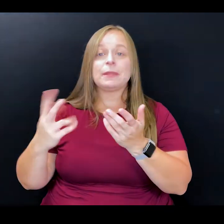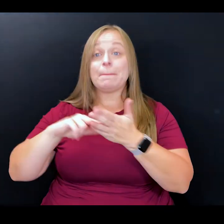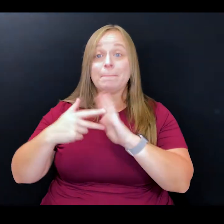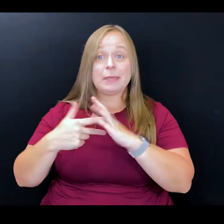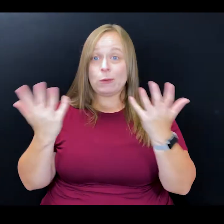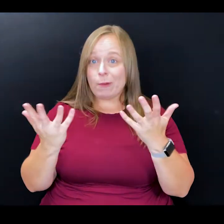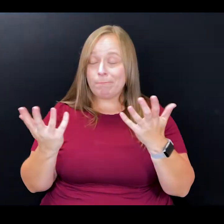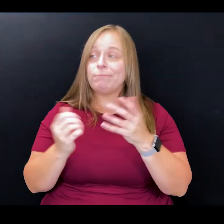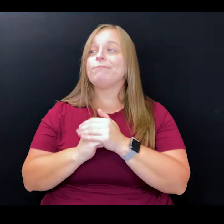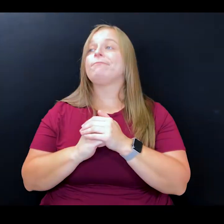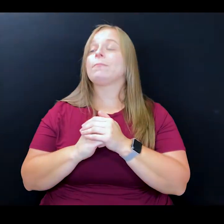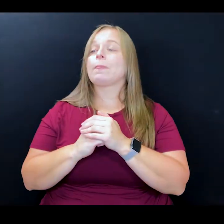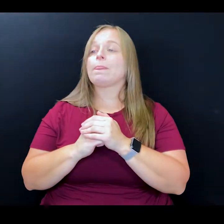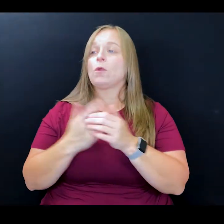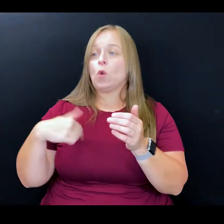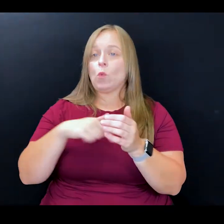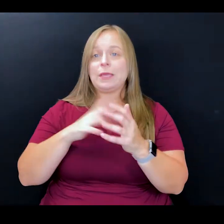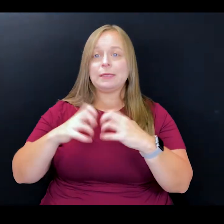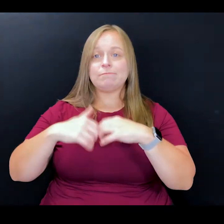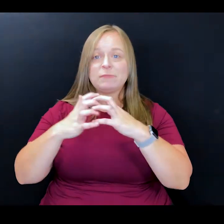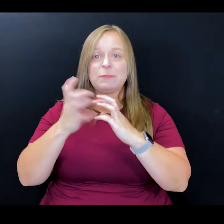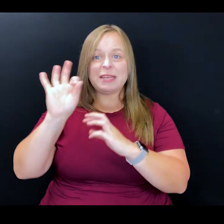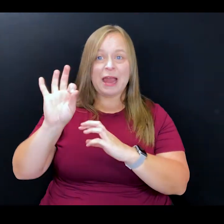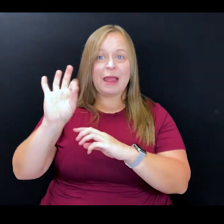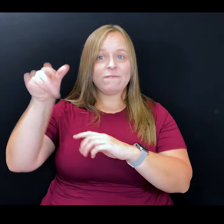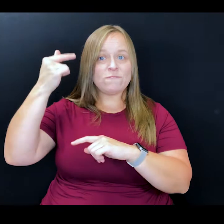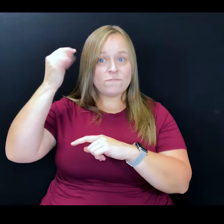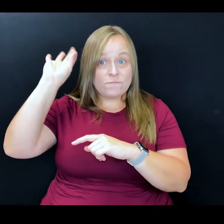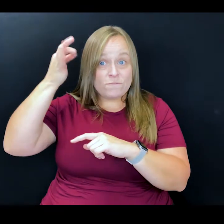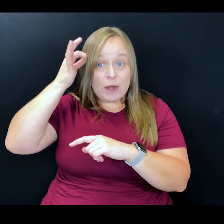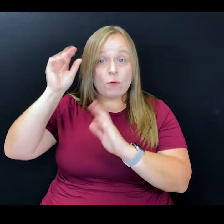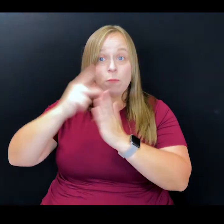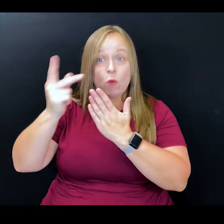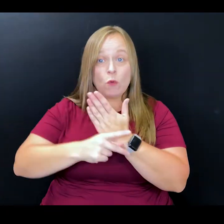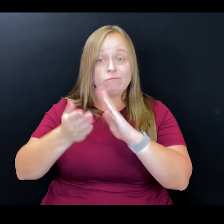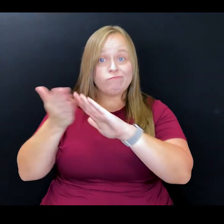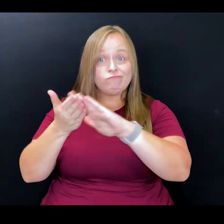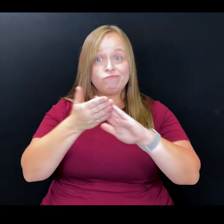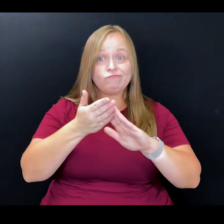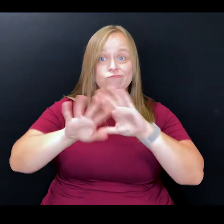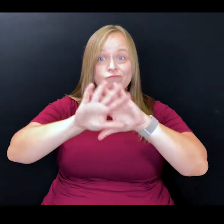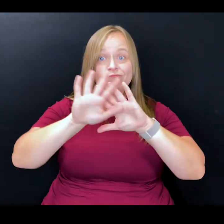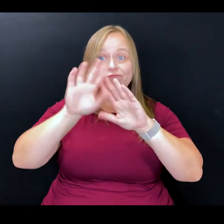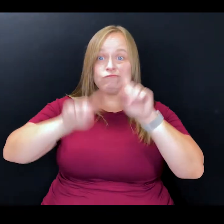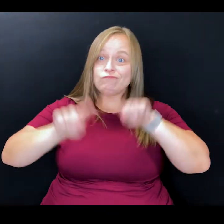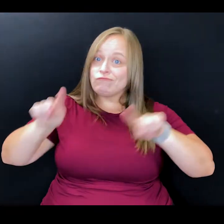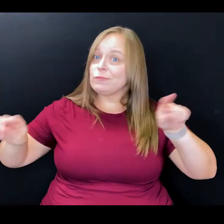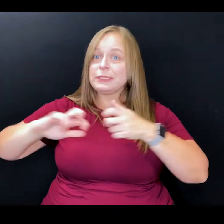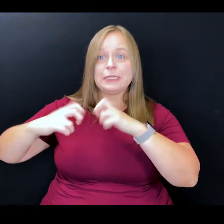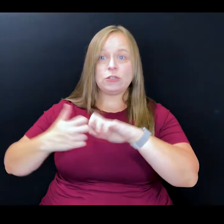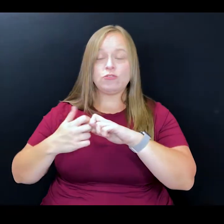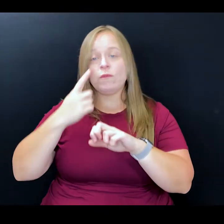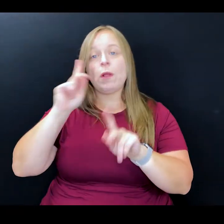program, meaning that we implement 9 federal programs covering a broad range